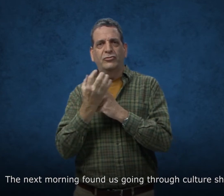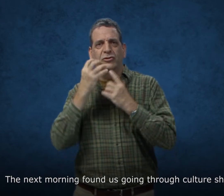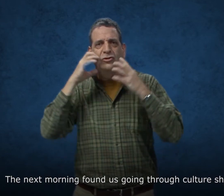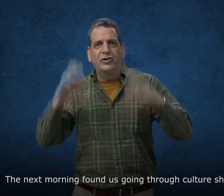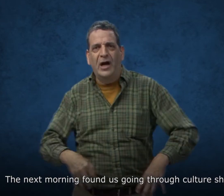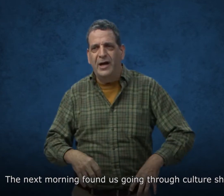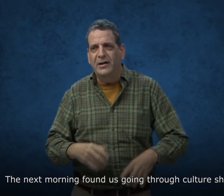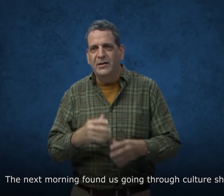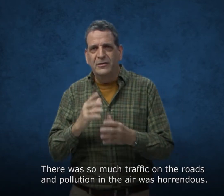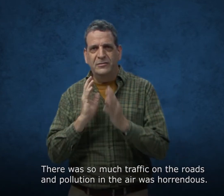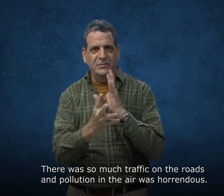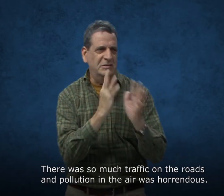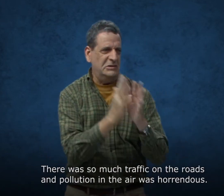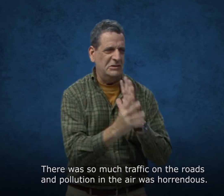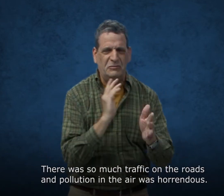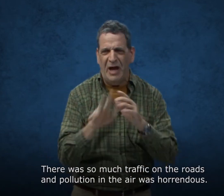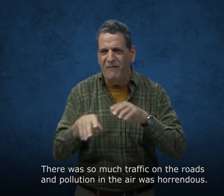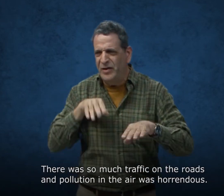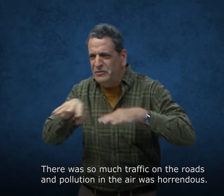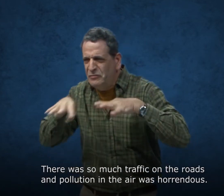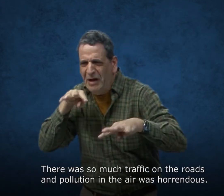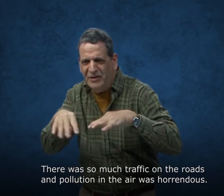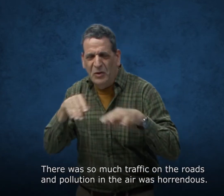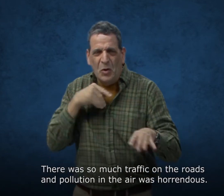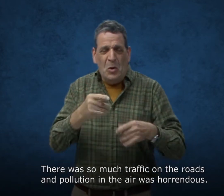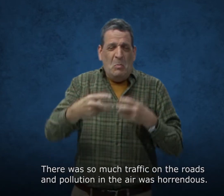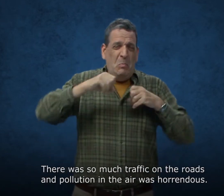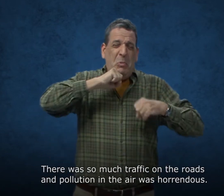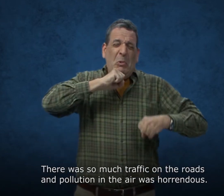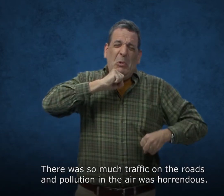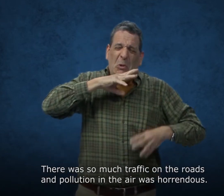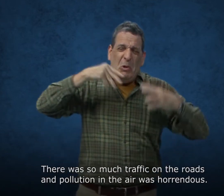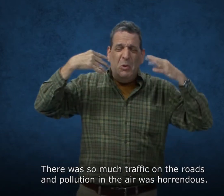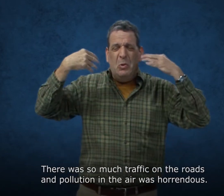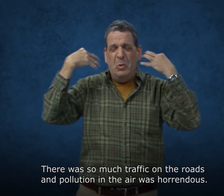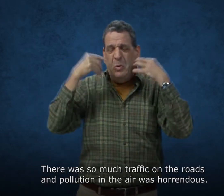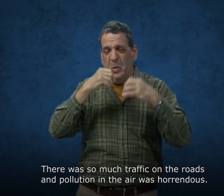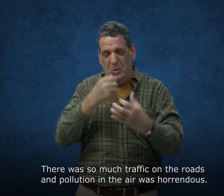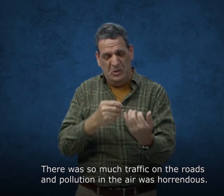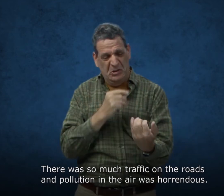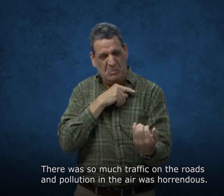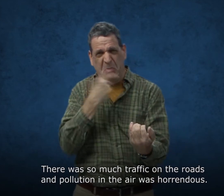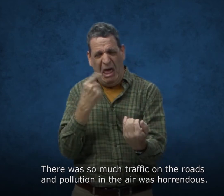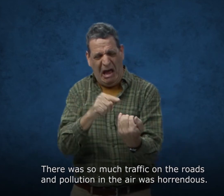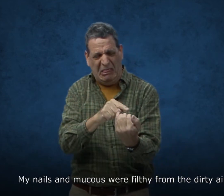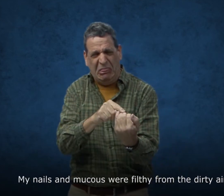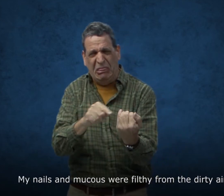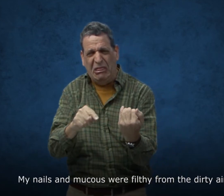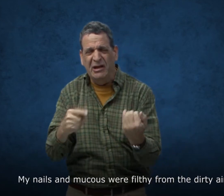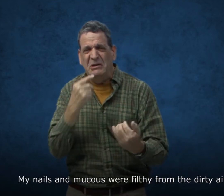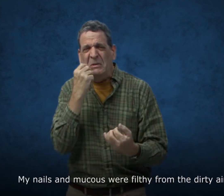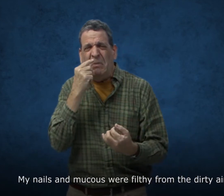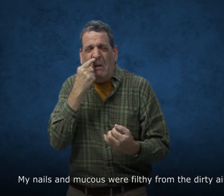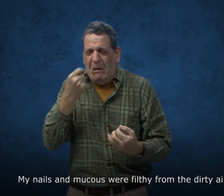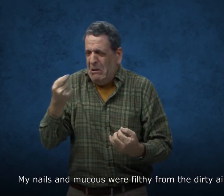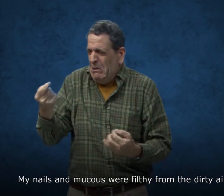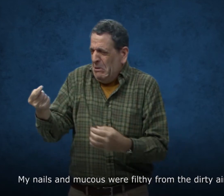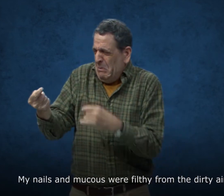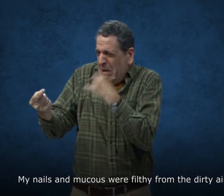through culture shock. There was so much traffic on the roads and pollution in the air was horrendous. My nails and mucus